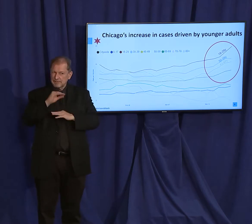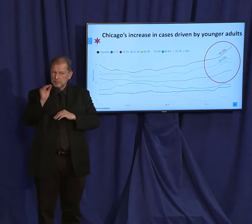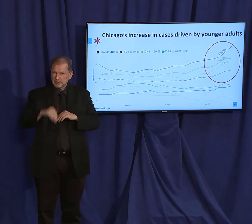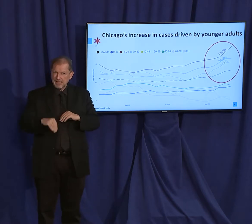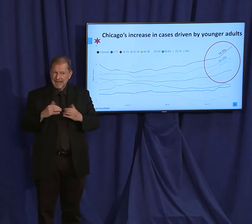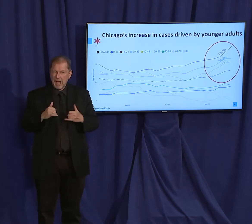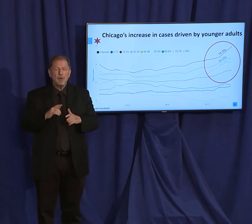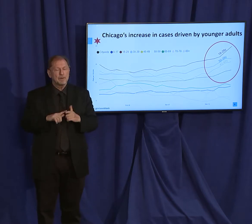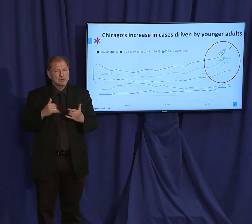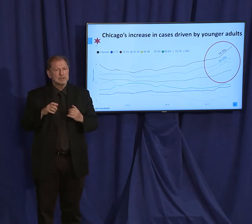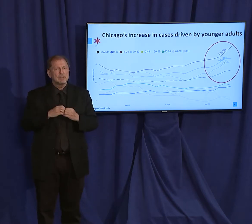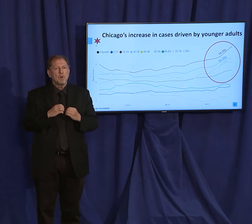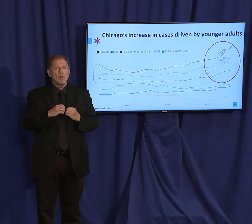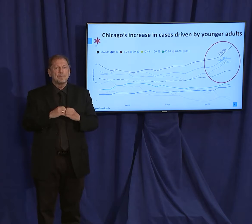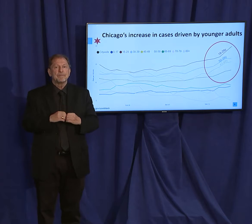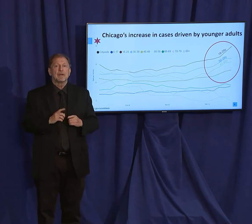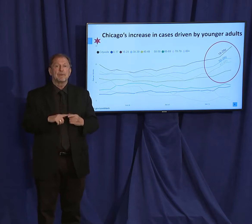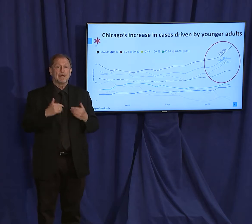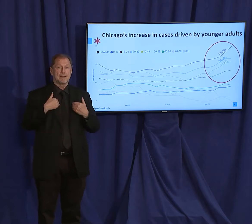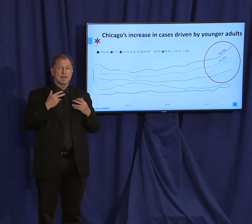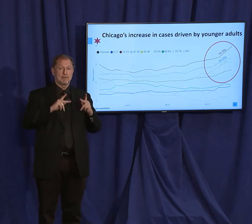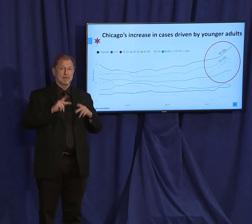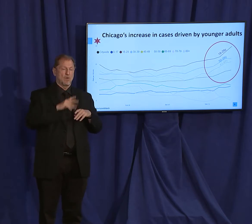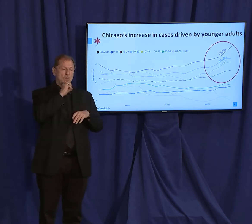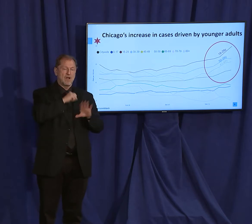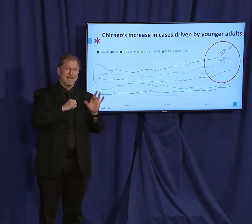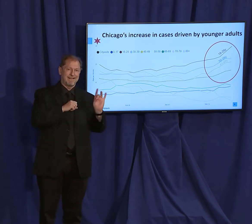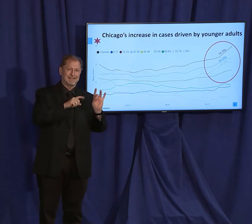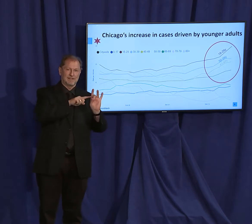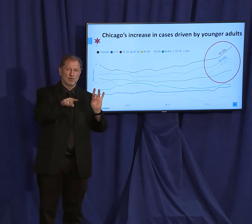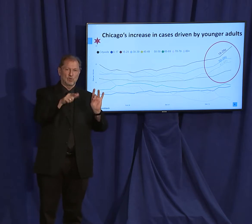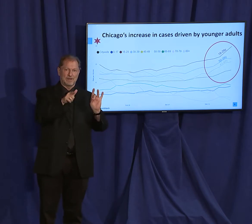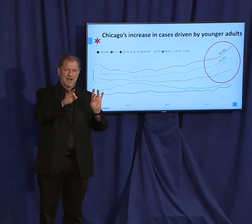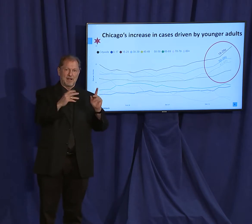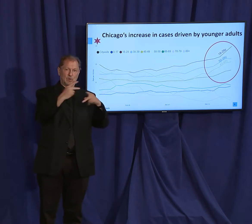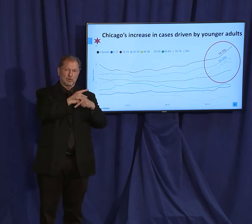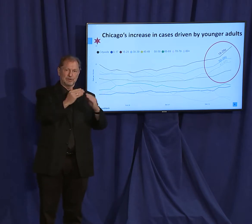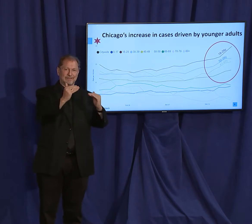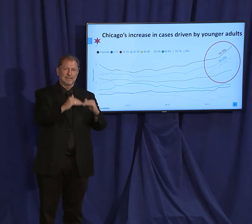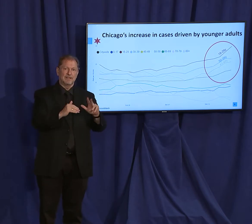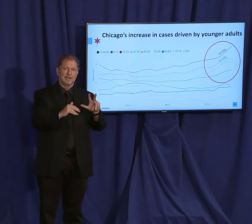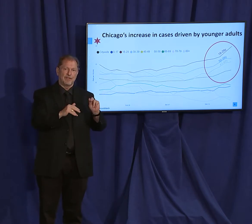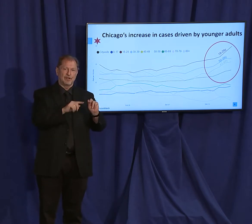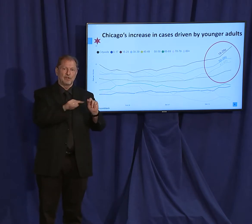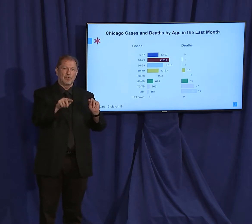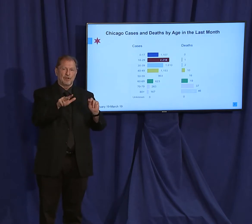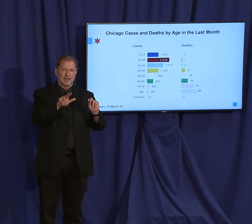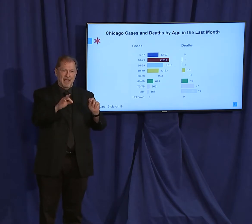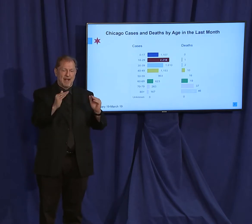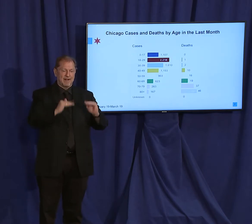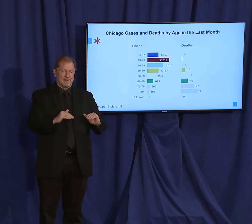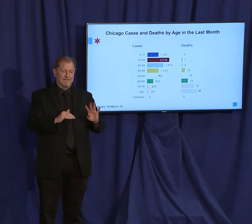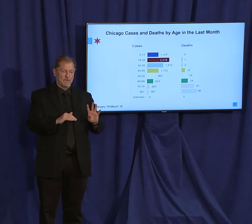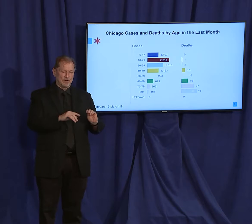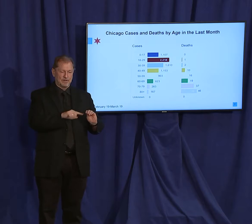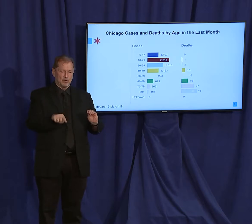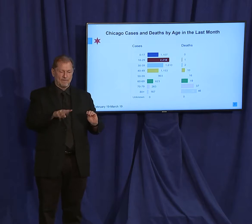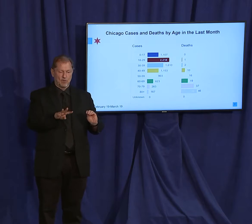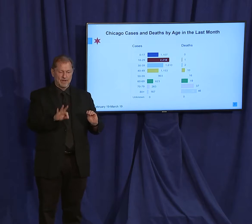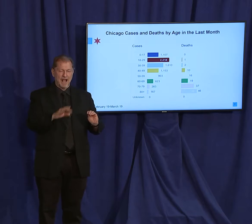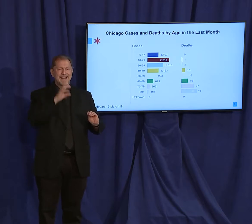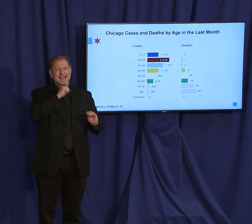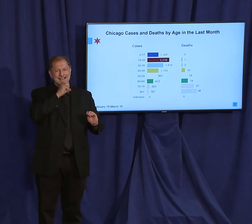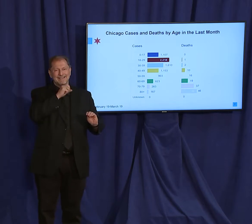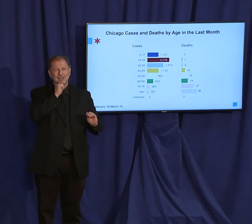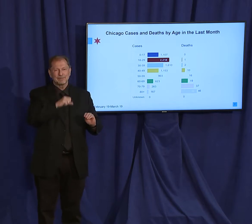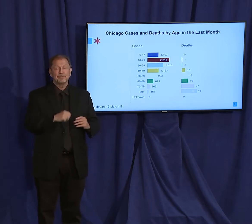adults is the main thing driving it. 18 to 29-year-olds first, followed by 30 to 39, followed by 40 to 49. If we look in the